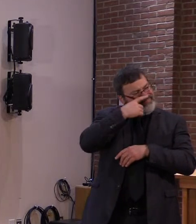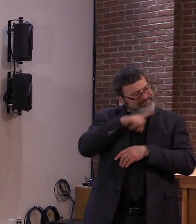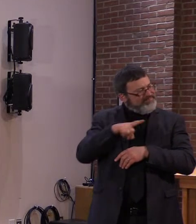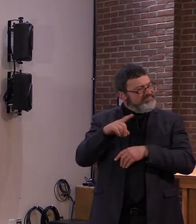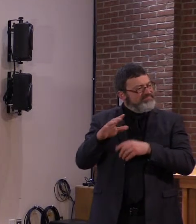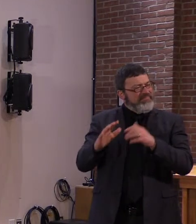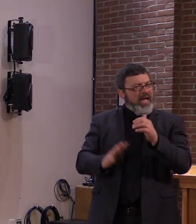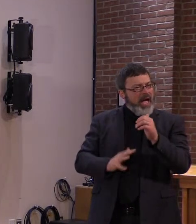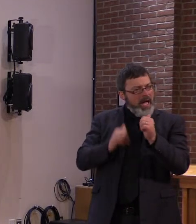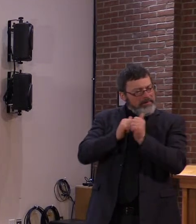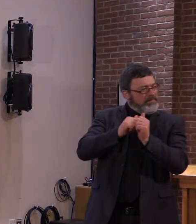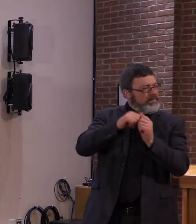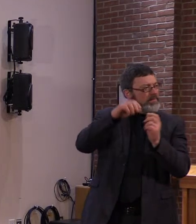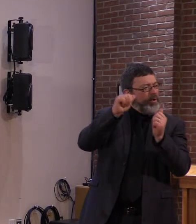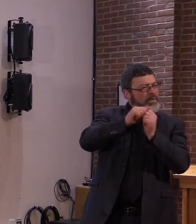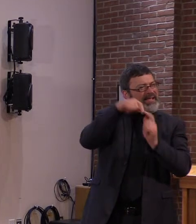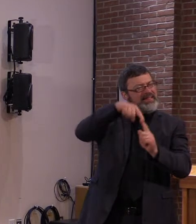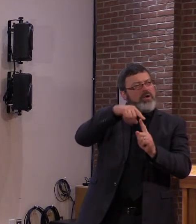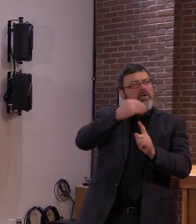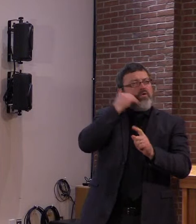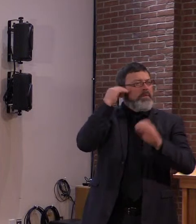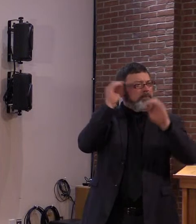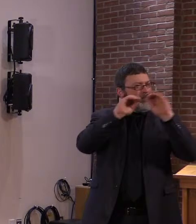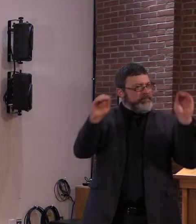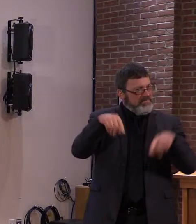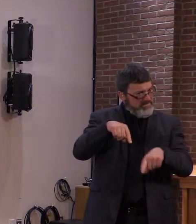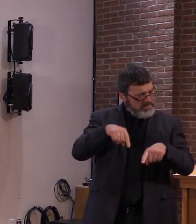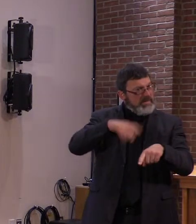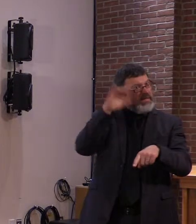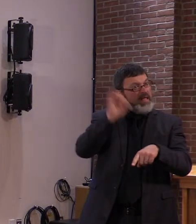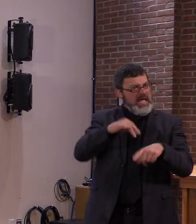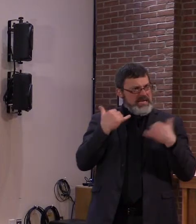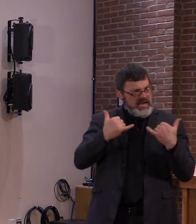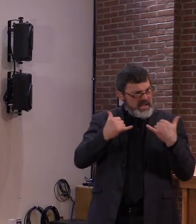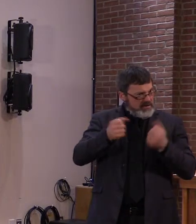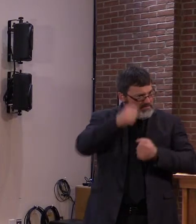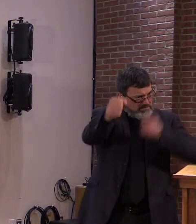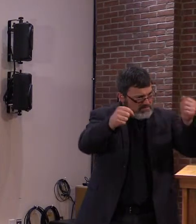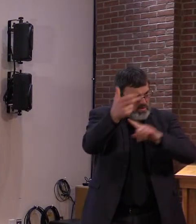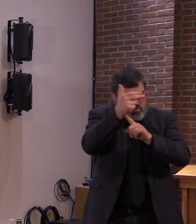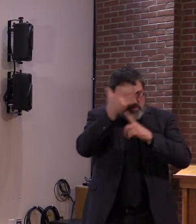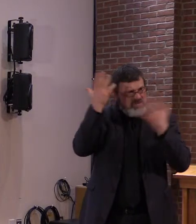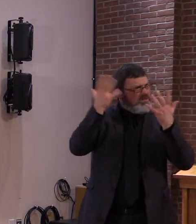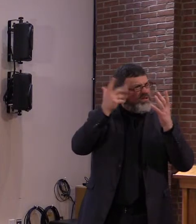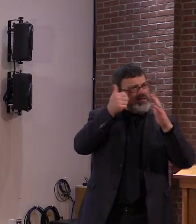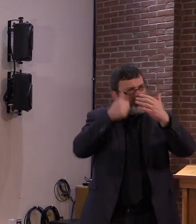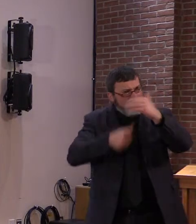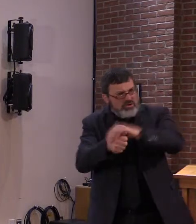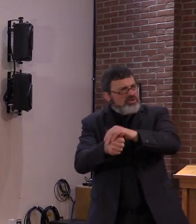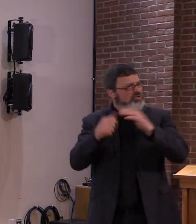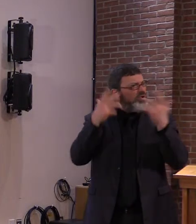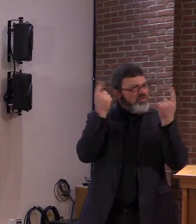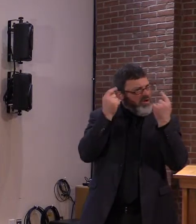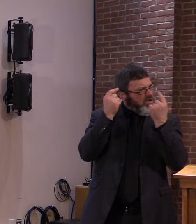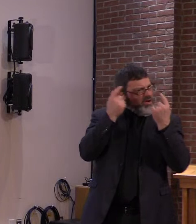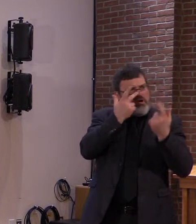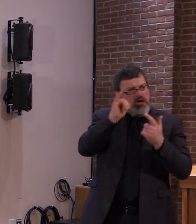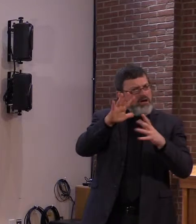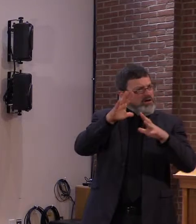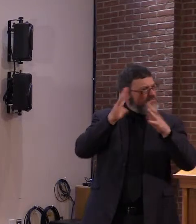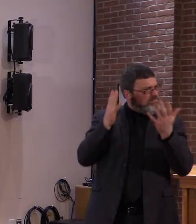I don't have that information. I think Commissioner Sherling, I think you said that there was a connection with a